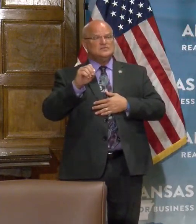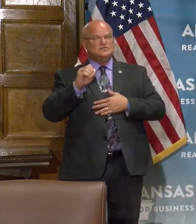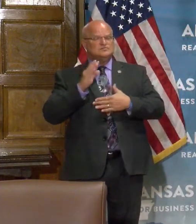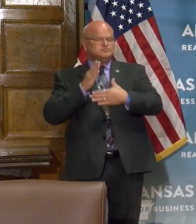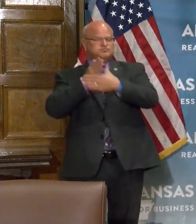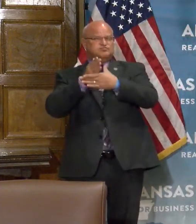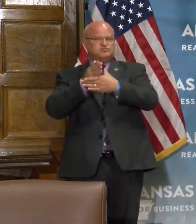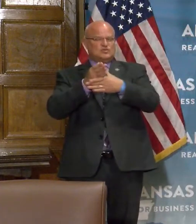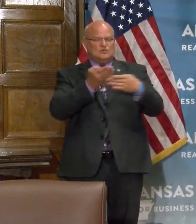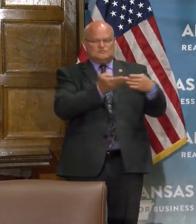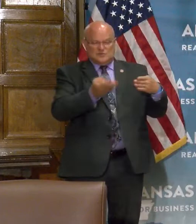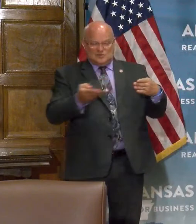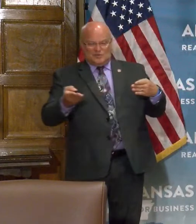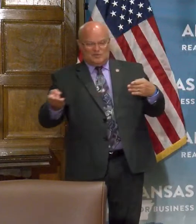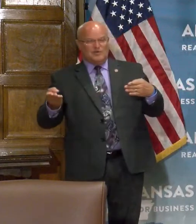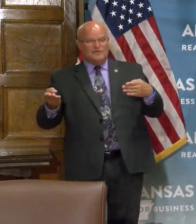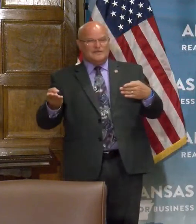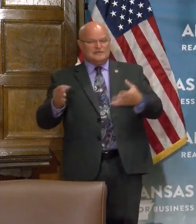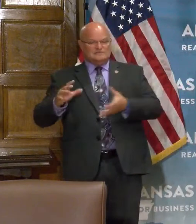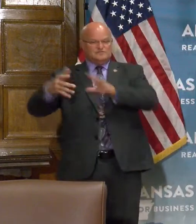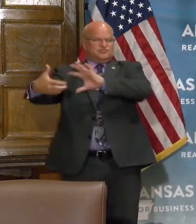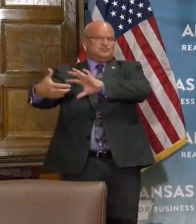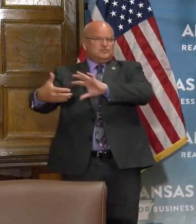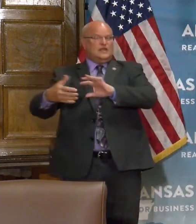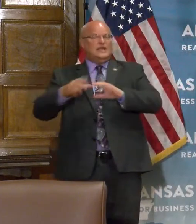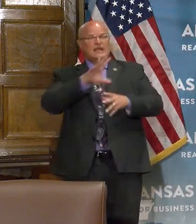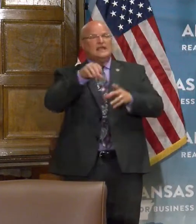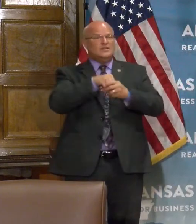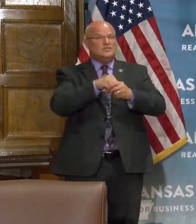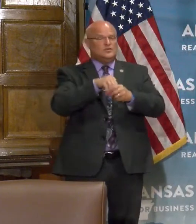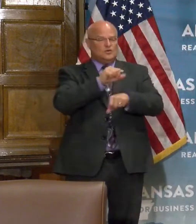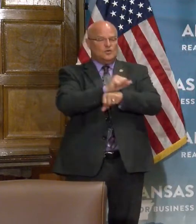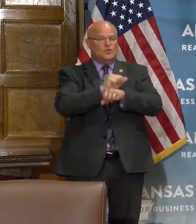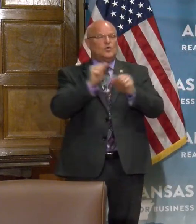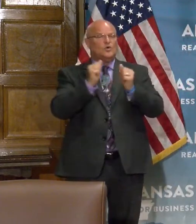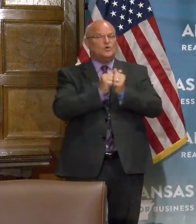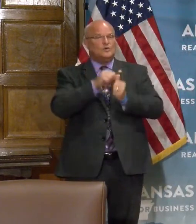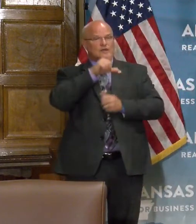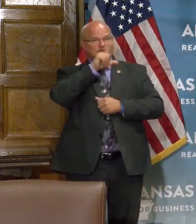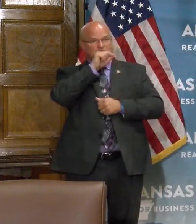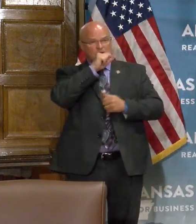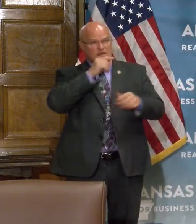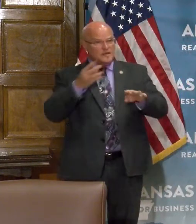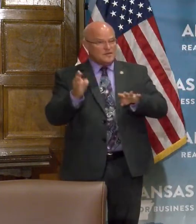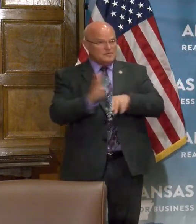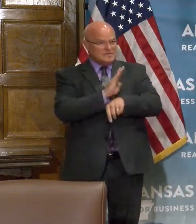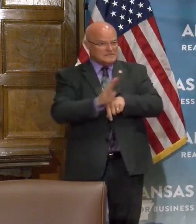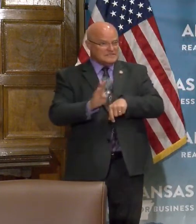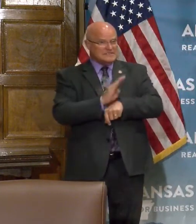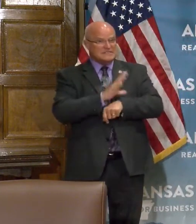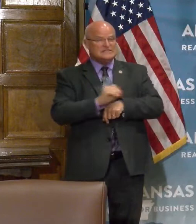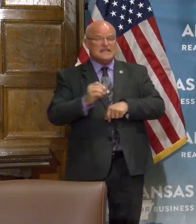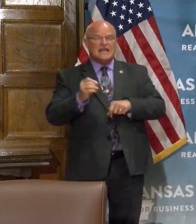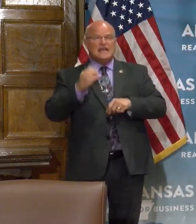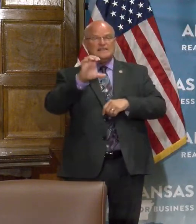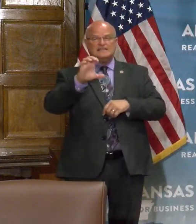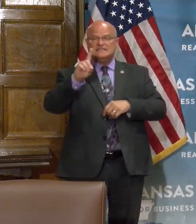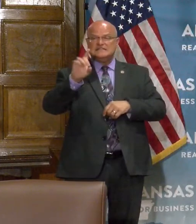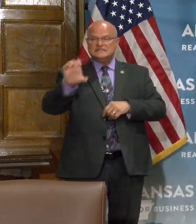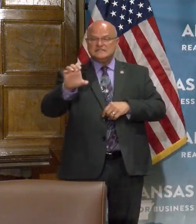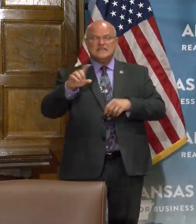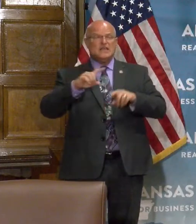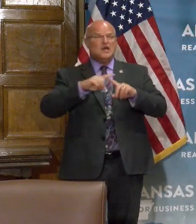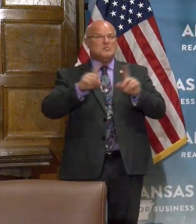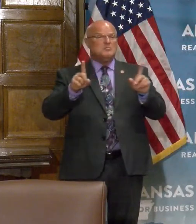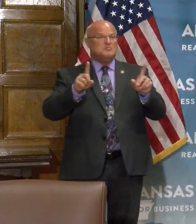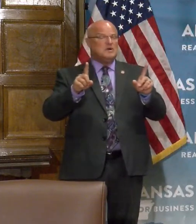chains of transmission in that part of the state, including continue to work with poultry-related businesses. But again, what the governor said, there's